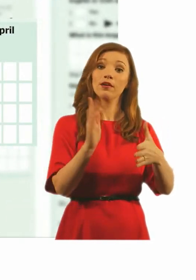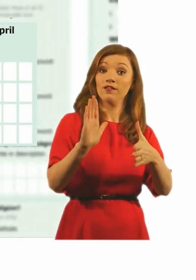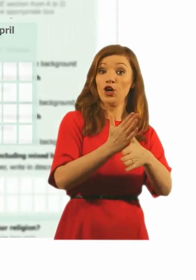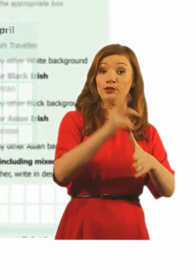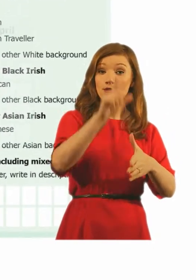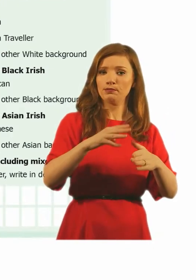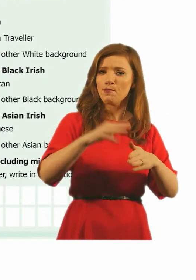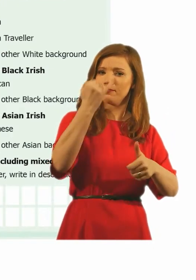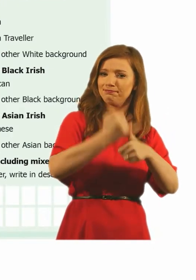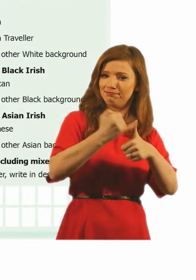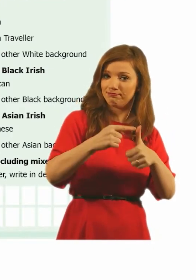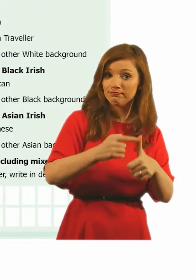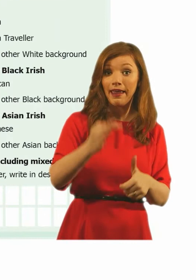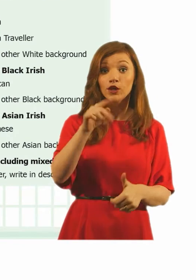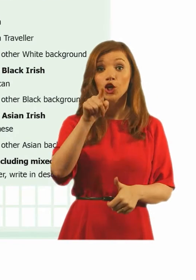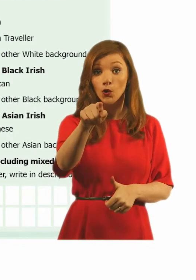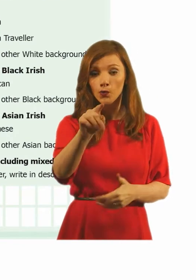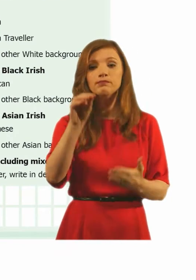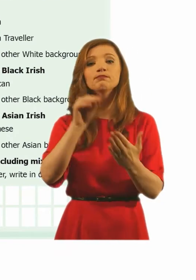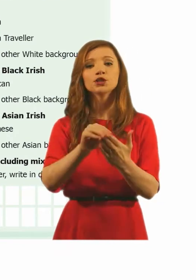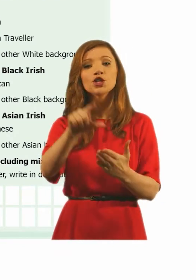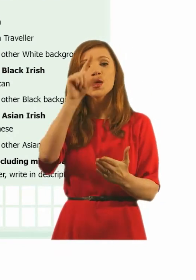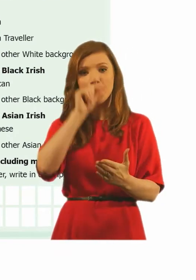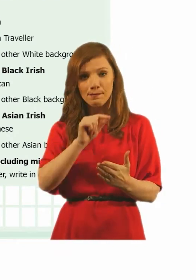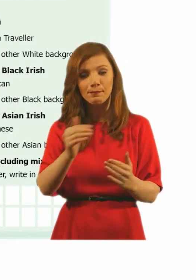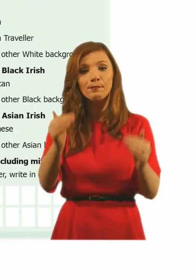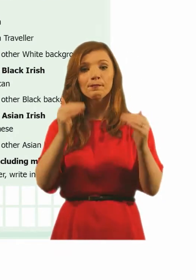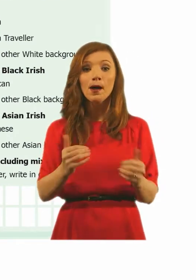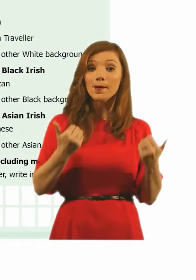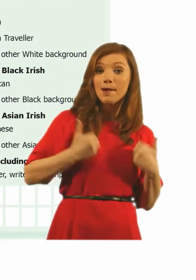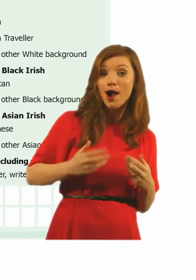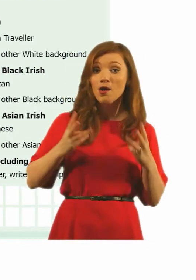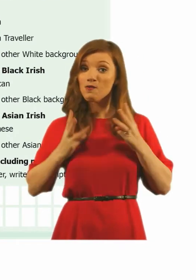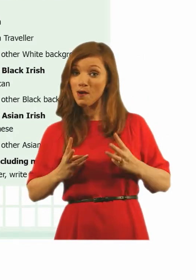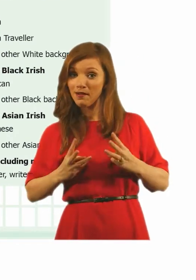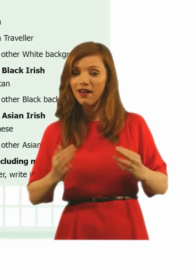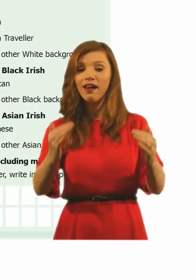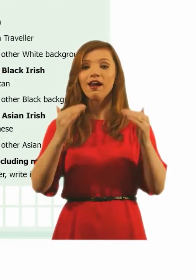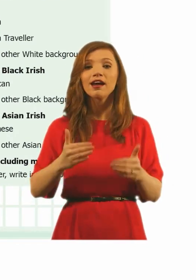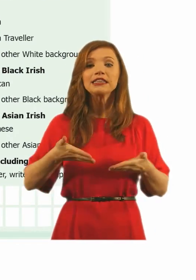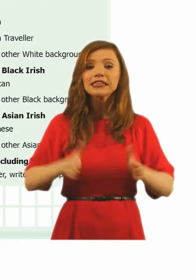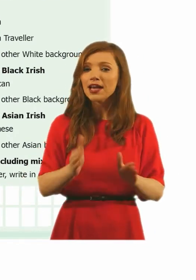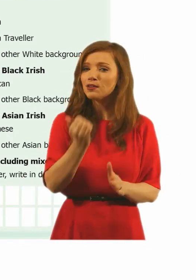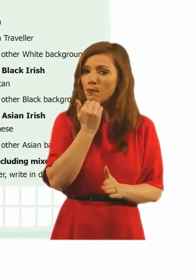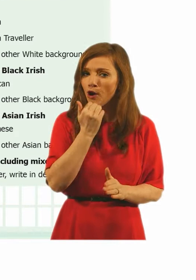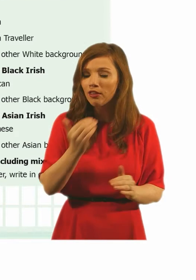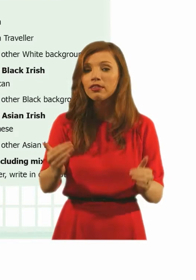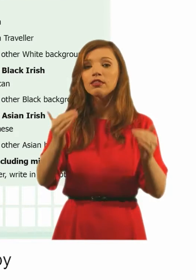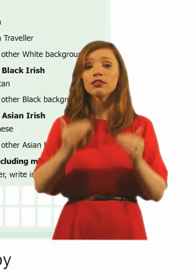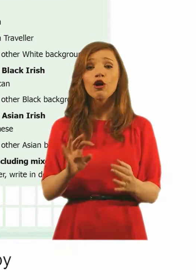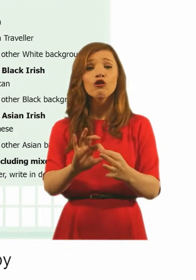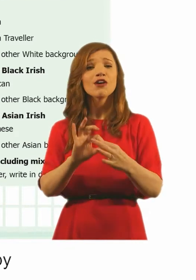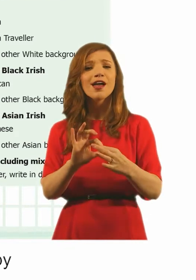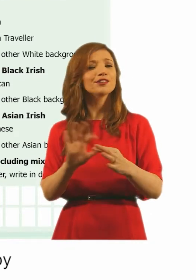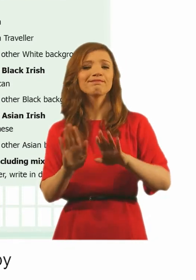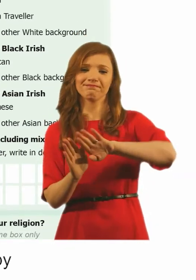page 3. If that's you, write in your name. Mark your sex. Write in your date of birth.